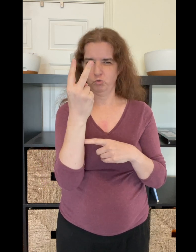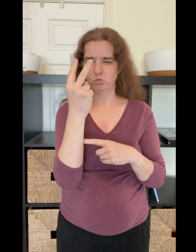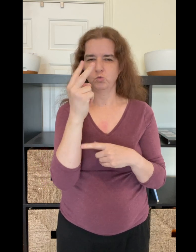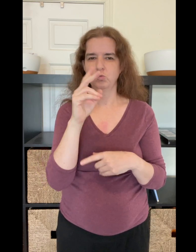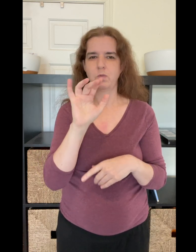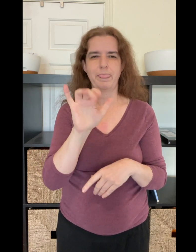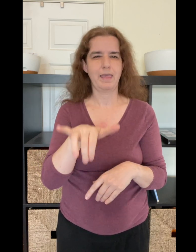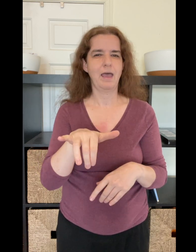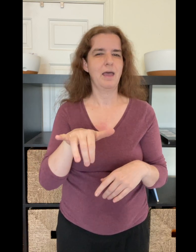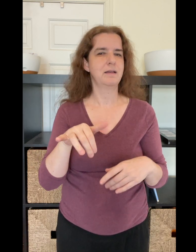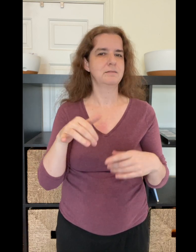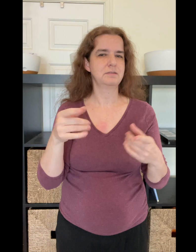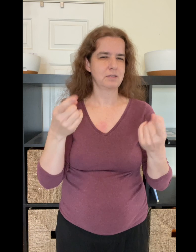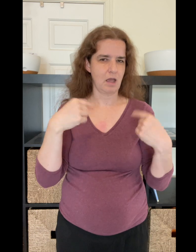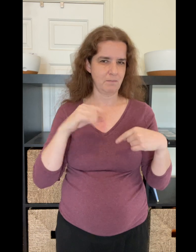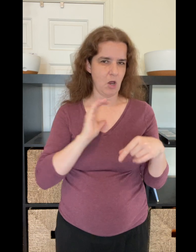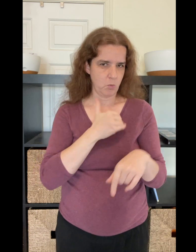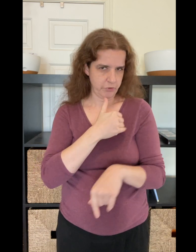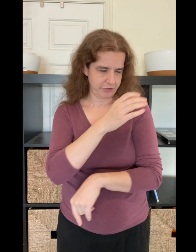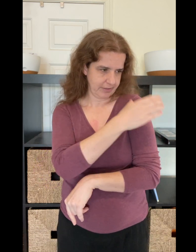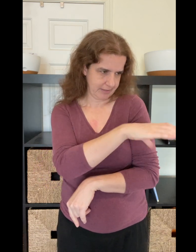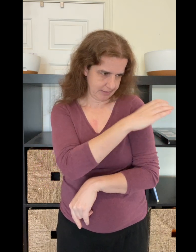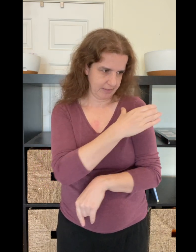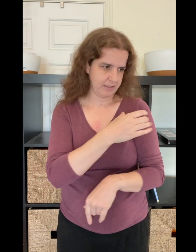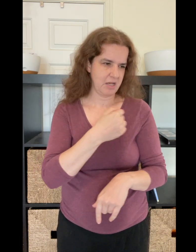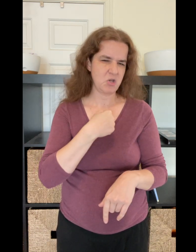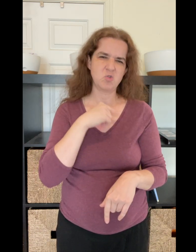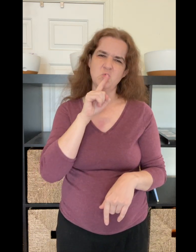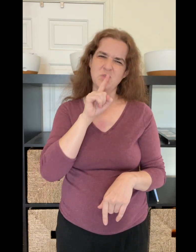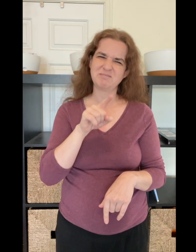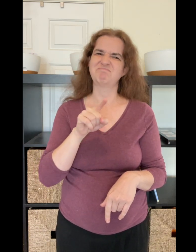type 2, that come to our clinic.